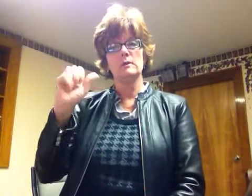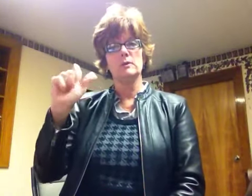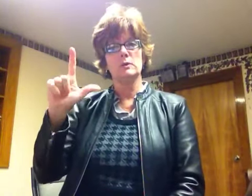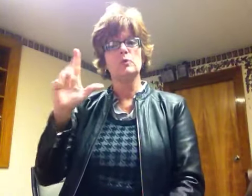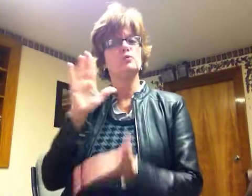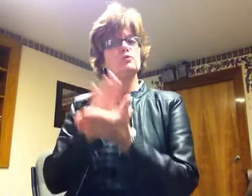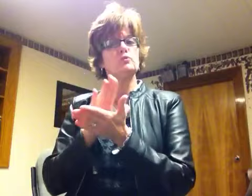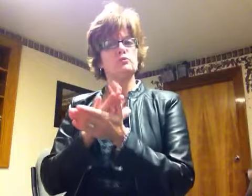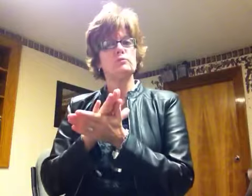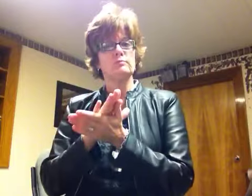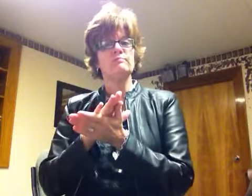Thank you.